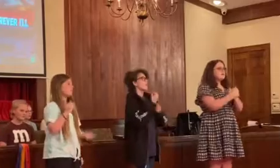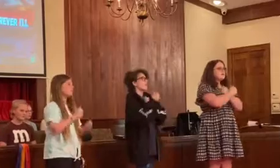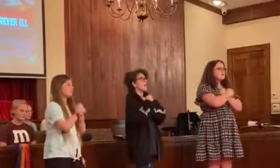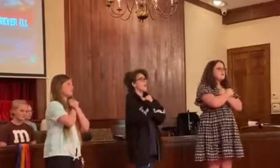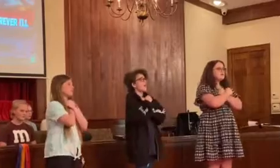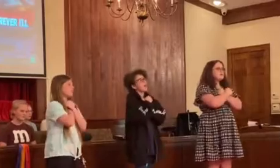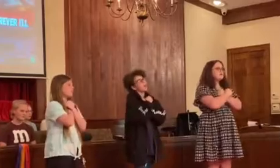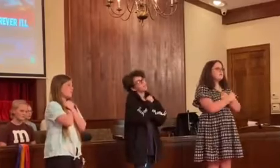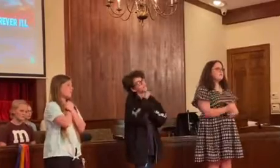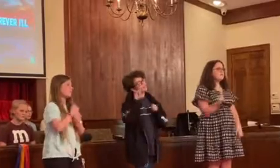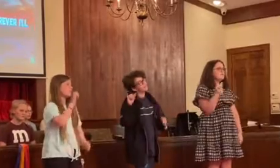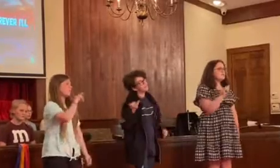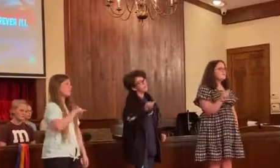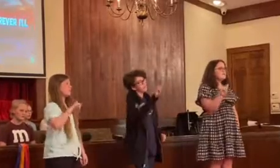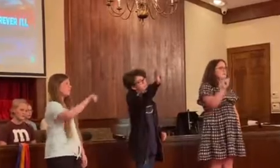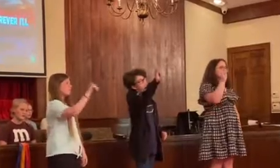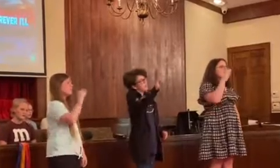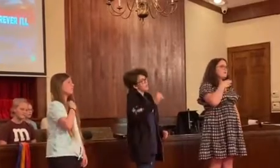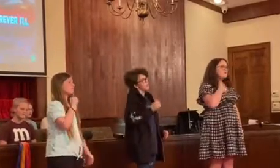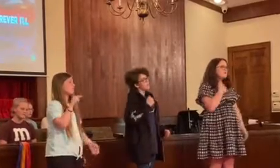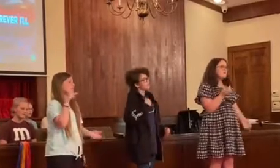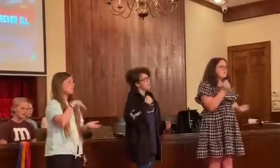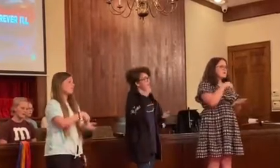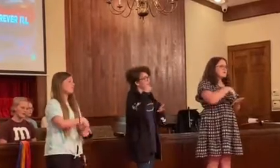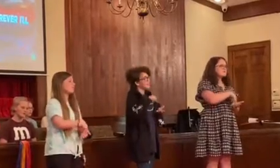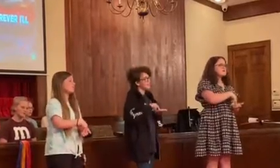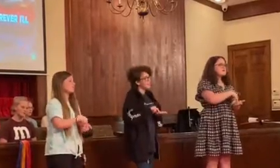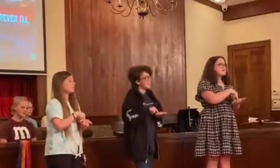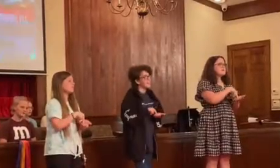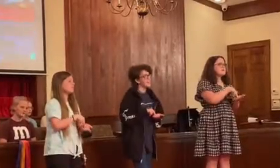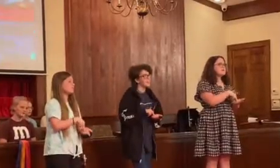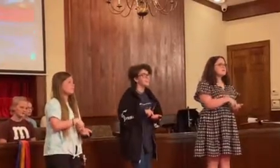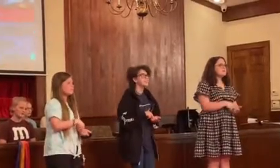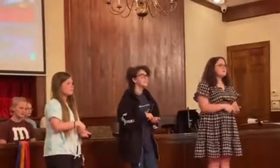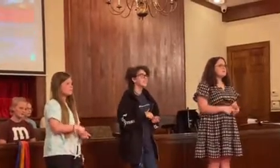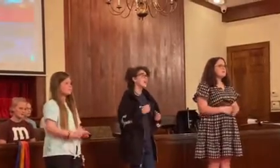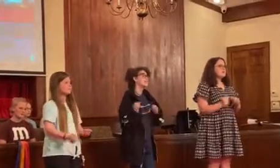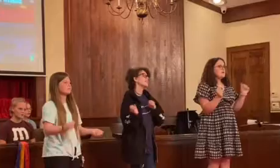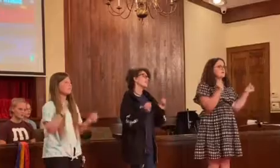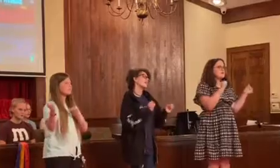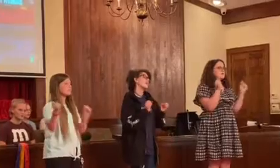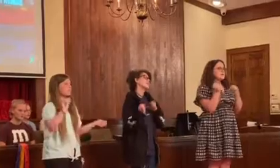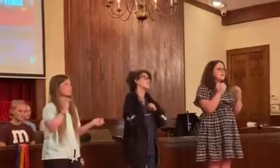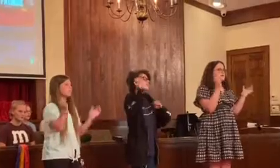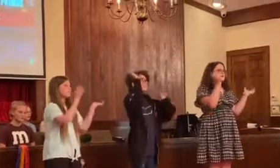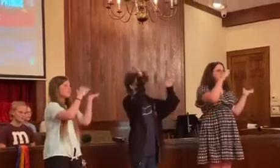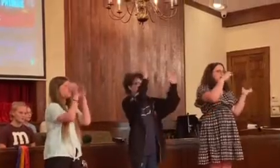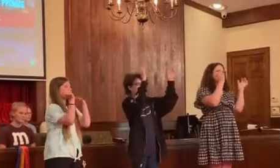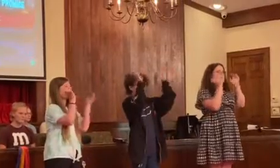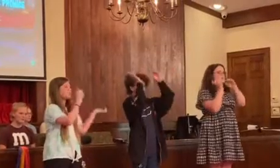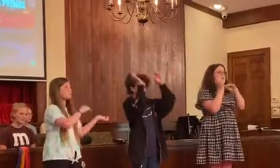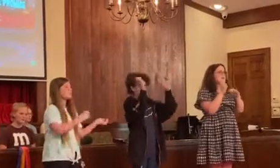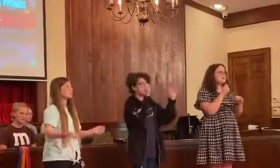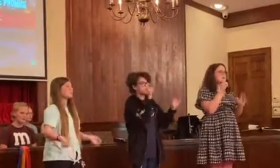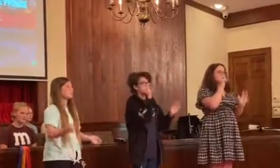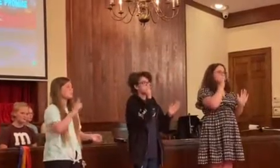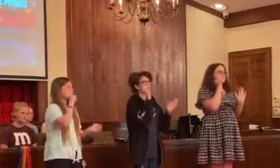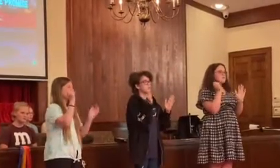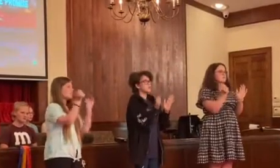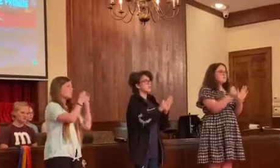alive, forever I'll stay Nothing compares